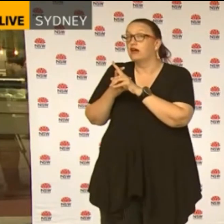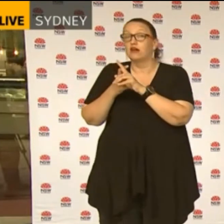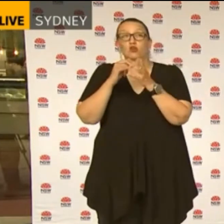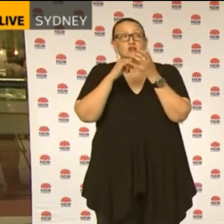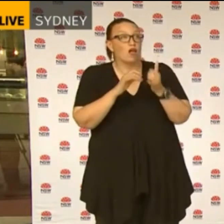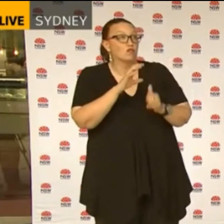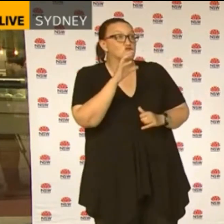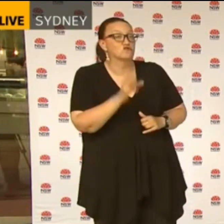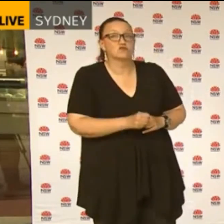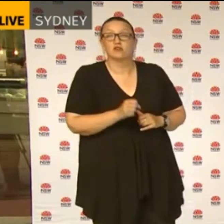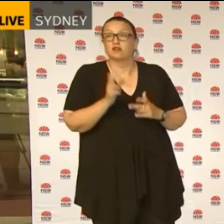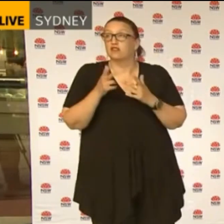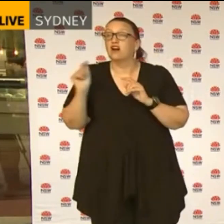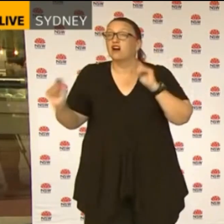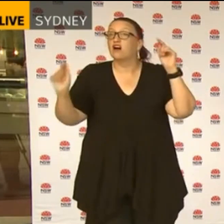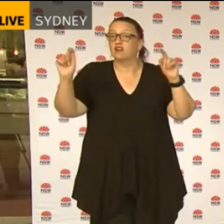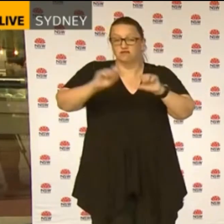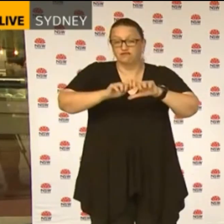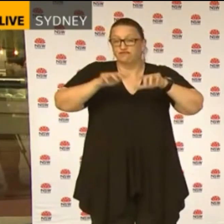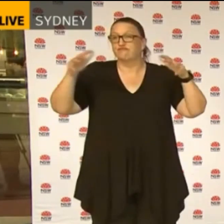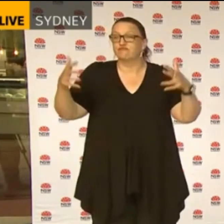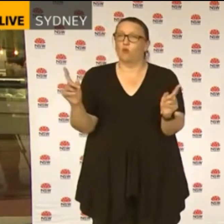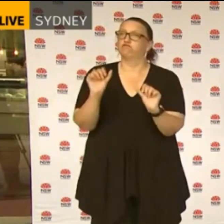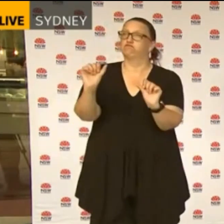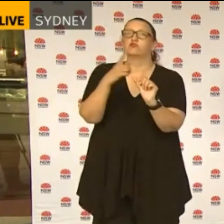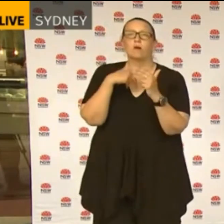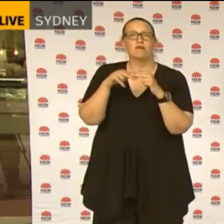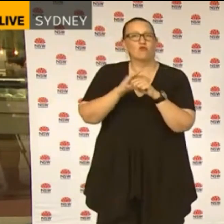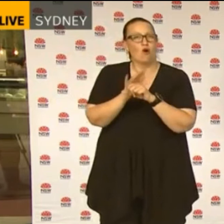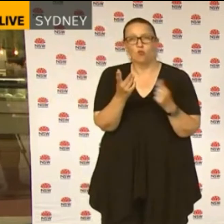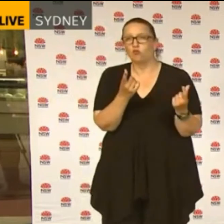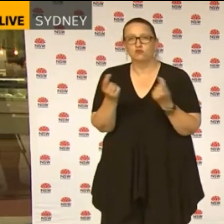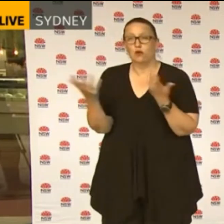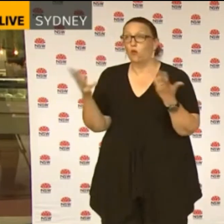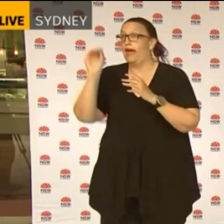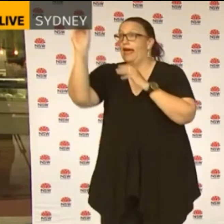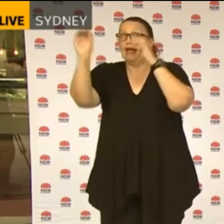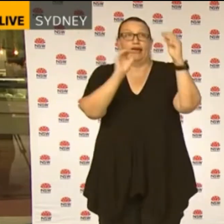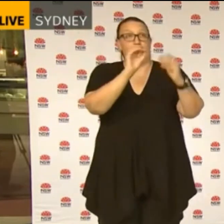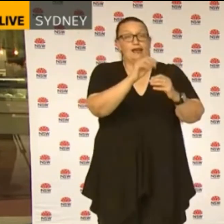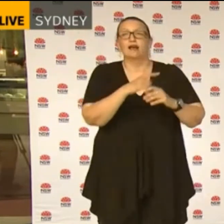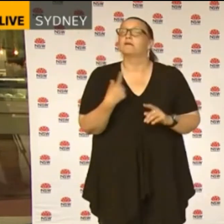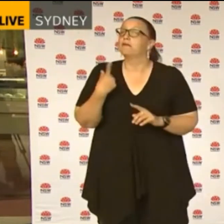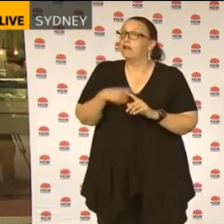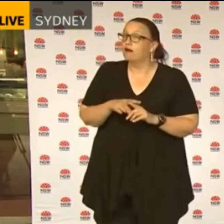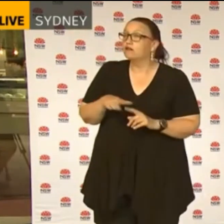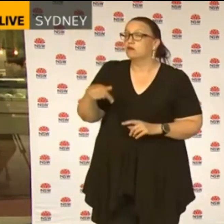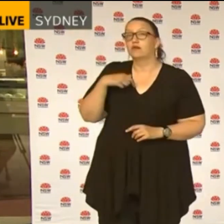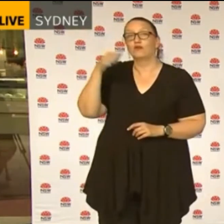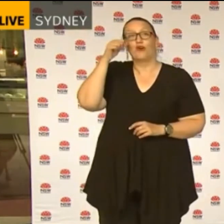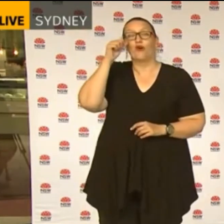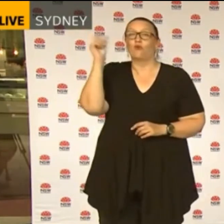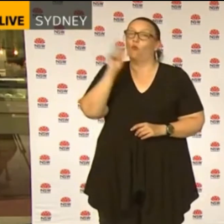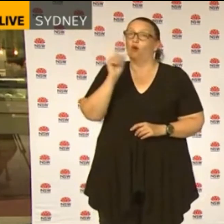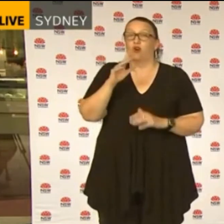the broader settings we've got in place in New South Wales. We also, I think, know for certain what those high-risk activities